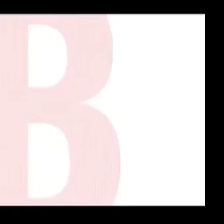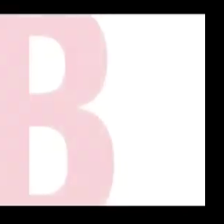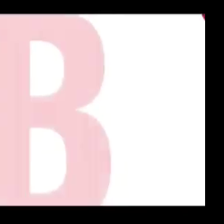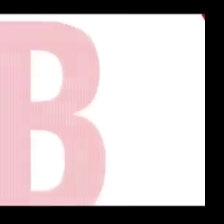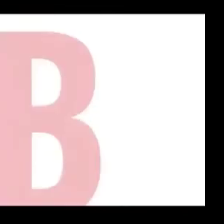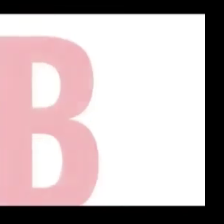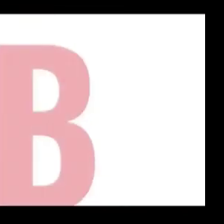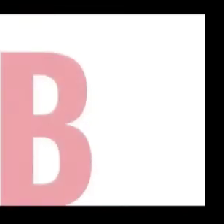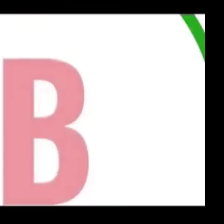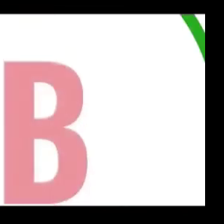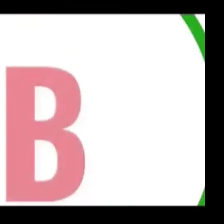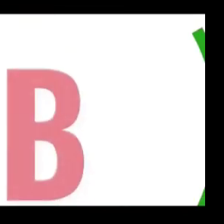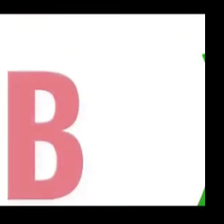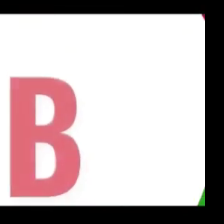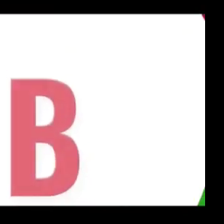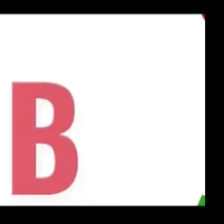bee. Good job!